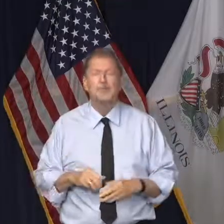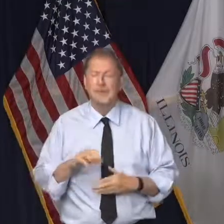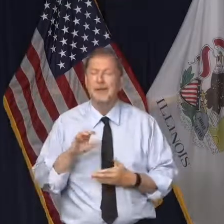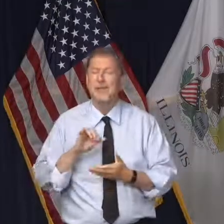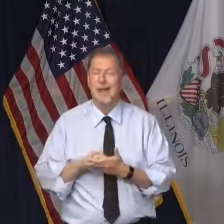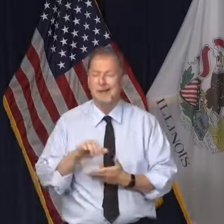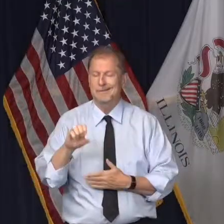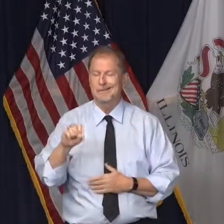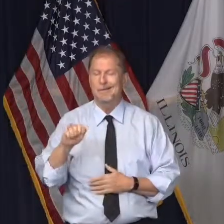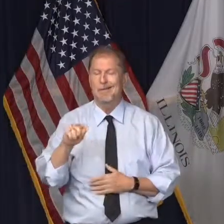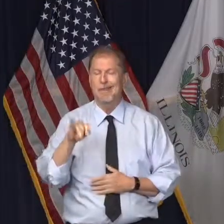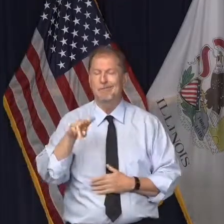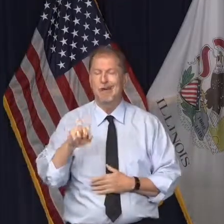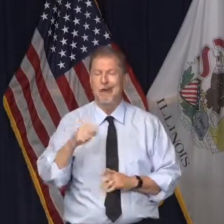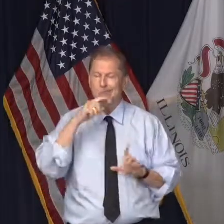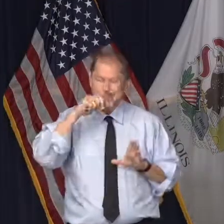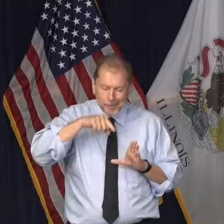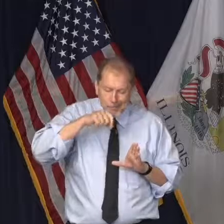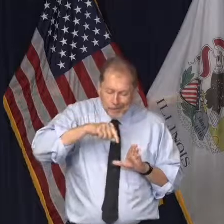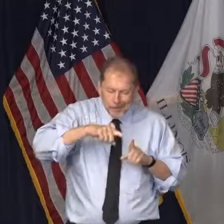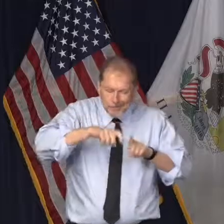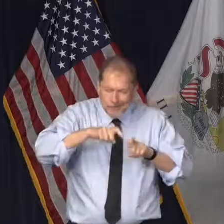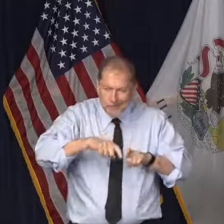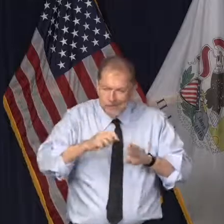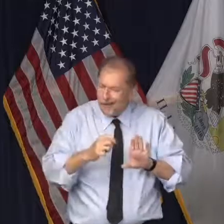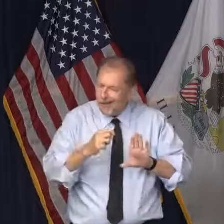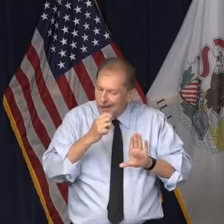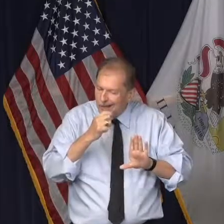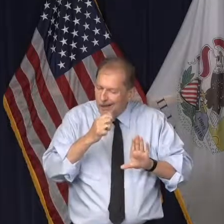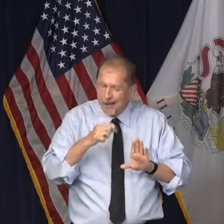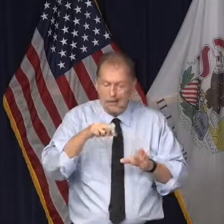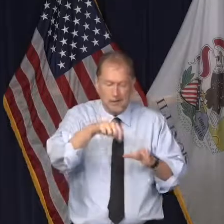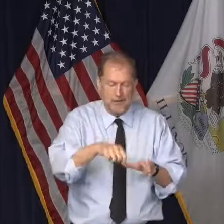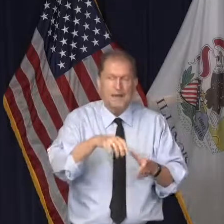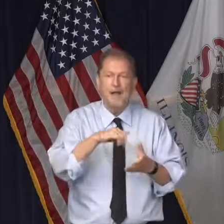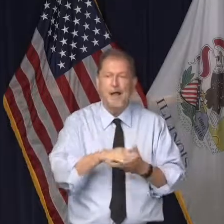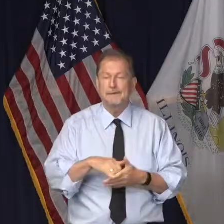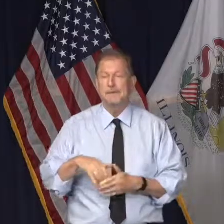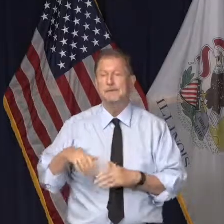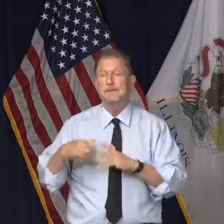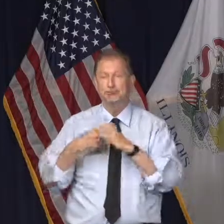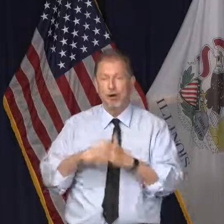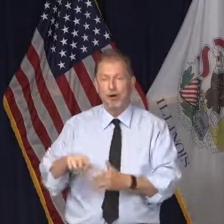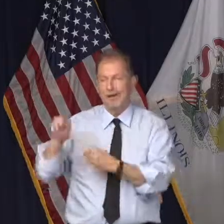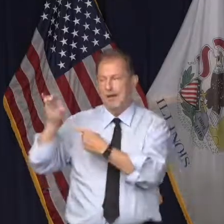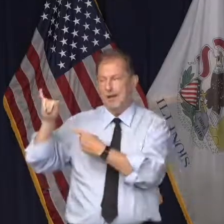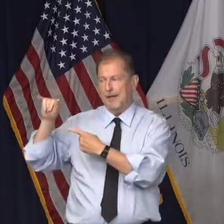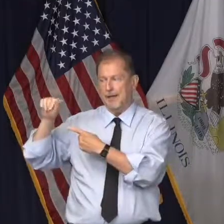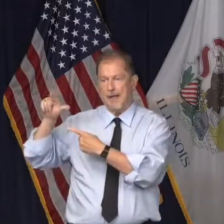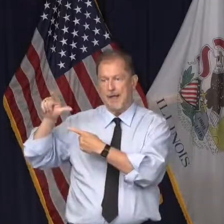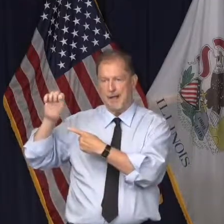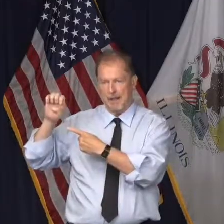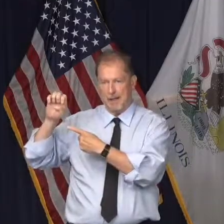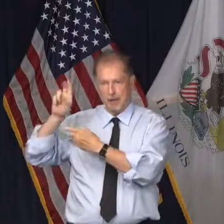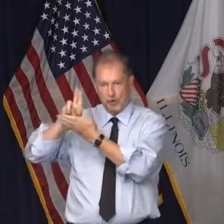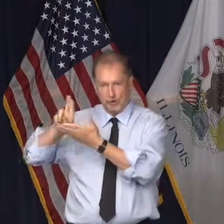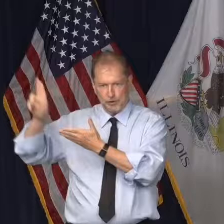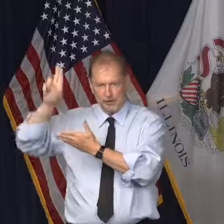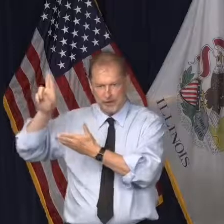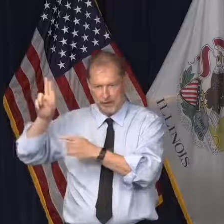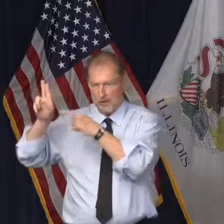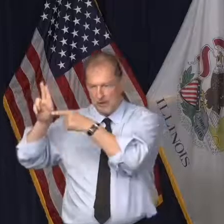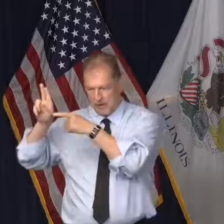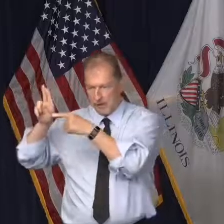test was the result of a bridging from the lab at Yale. This is a complexity that maybe people aren't interested in,